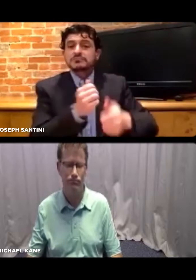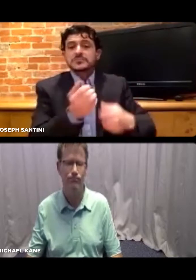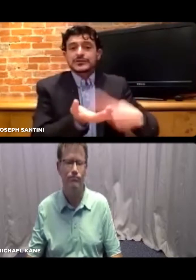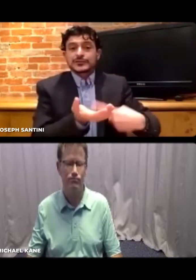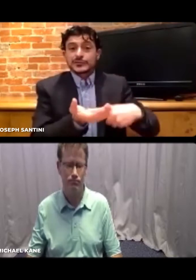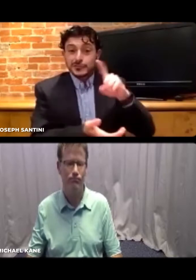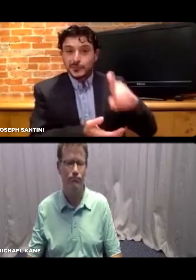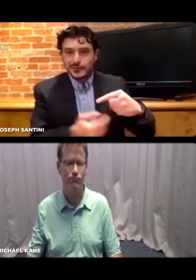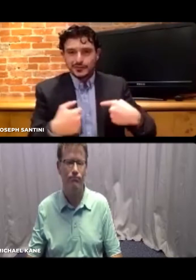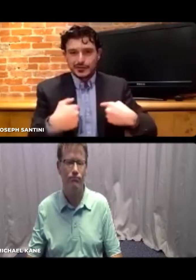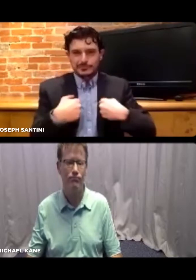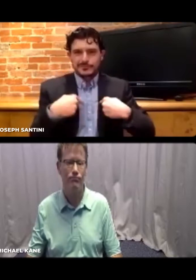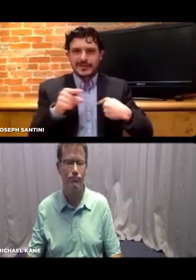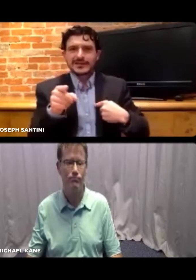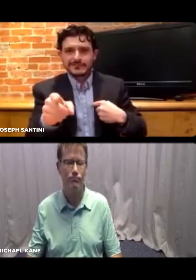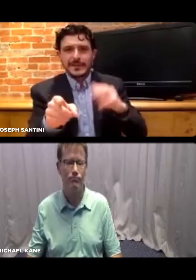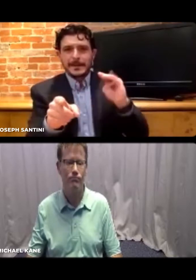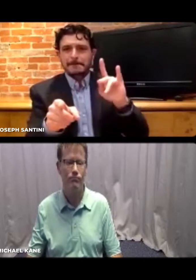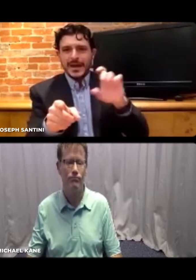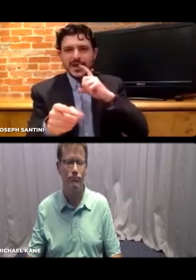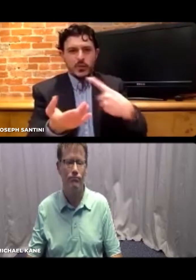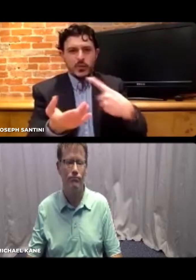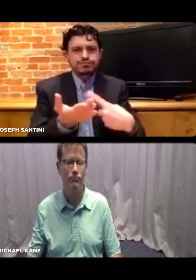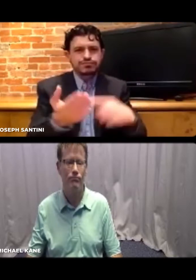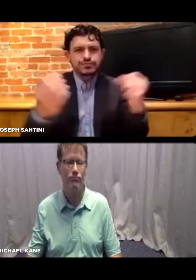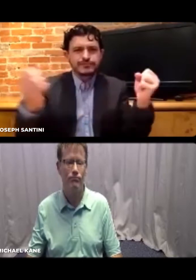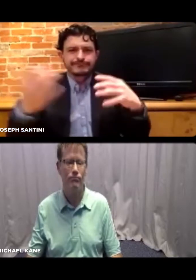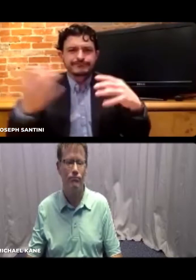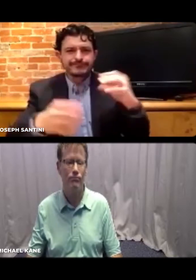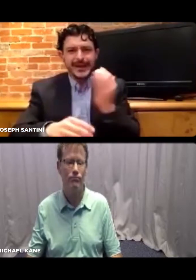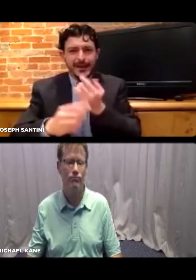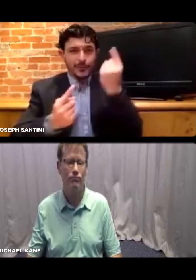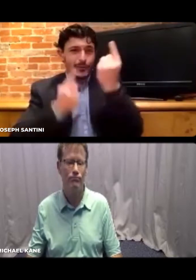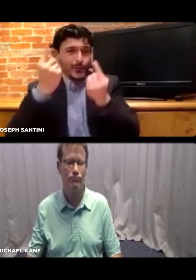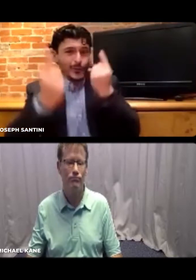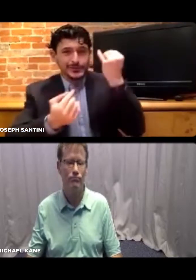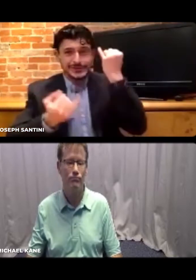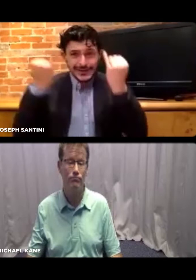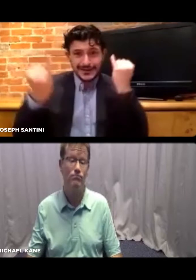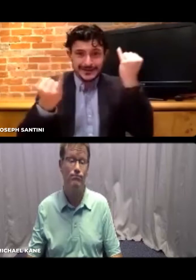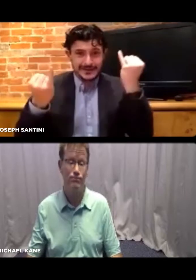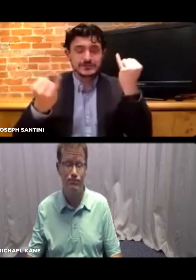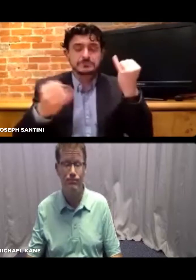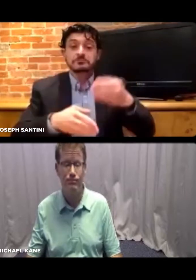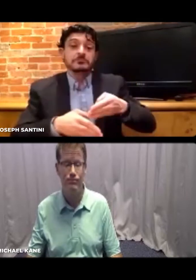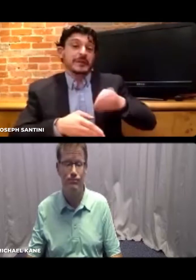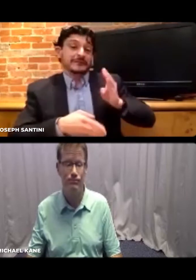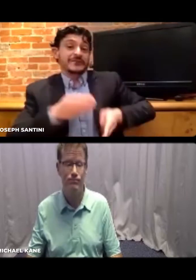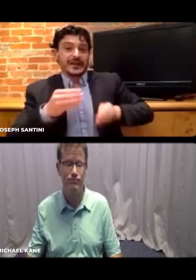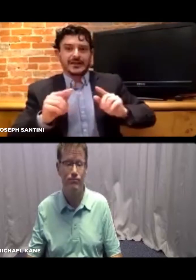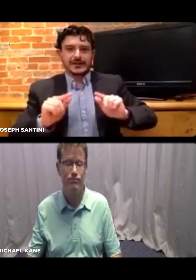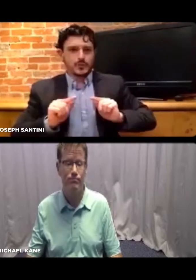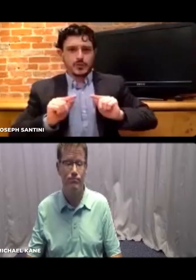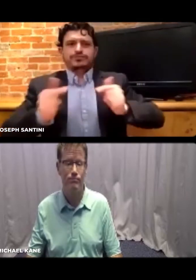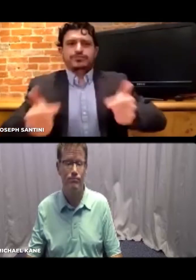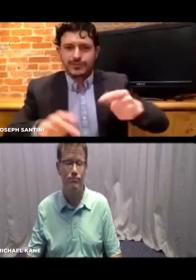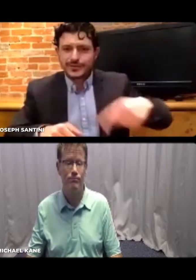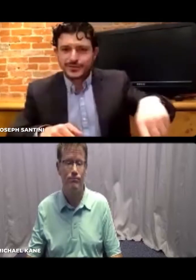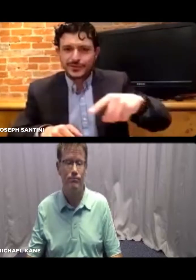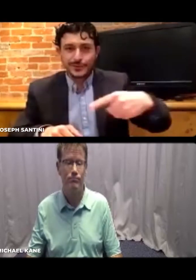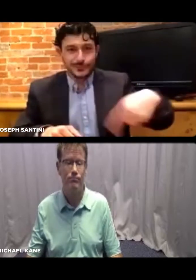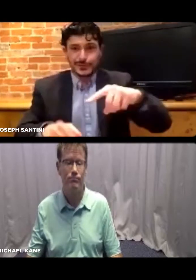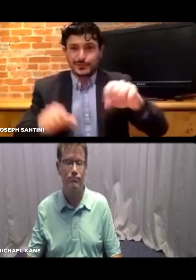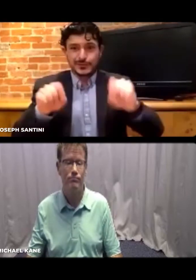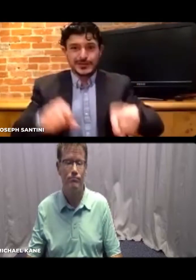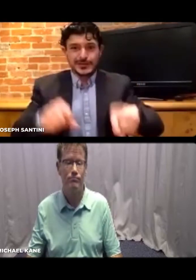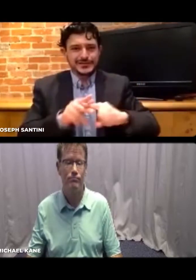and I take turns with our guest panelists having a discussion about it. And when we're done having our discussion, we open